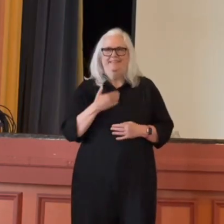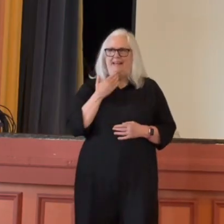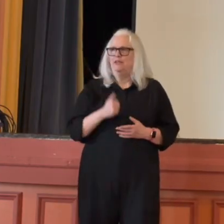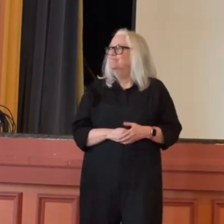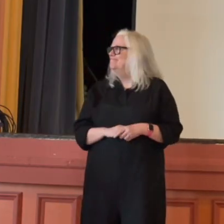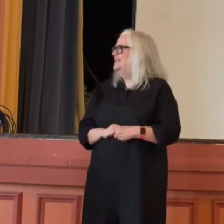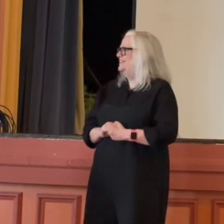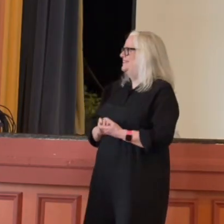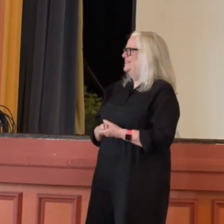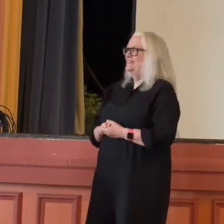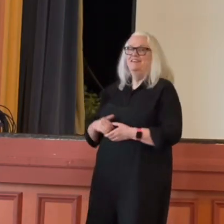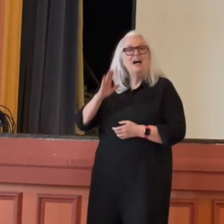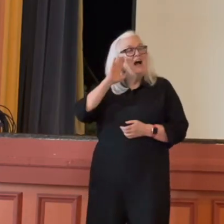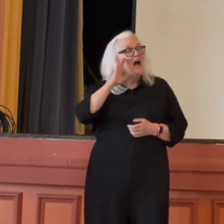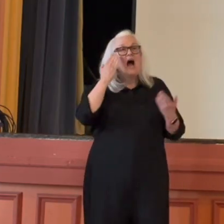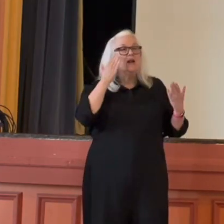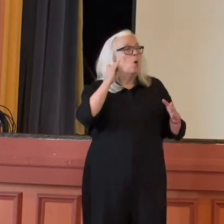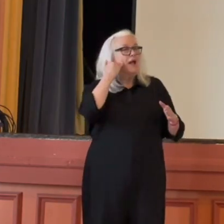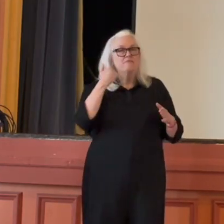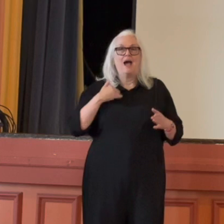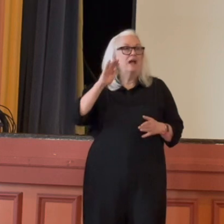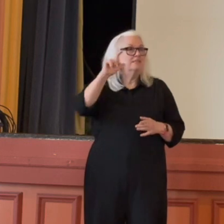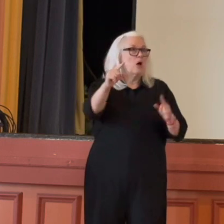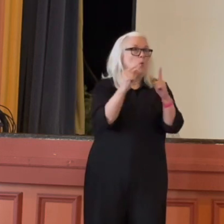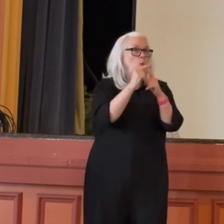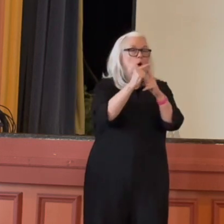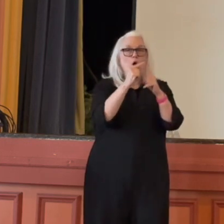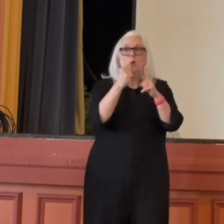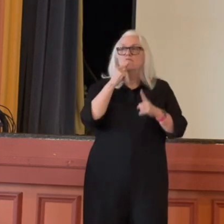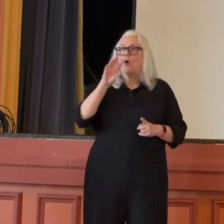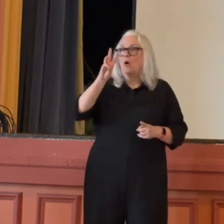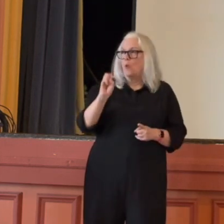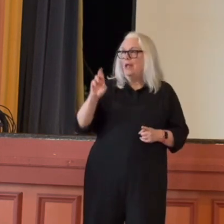because I don't know that there's an ASL word for weir.